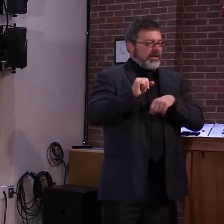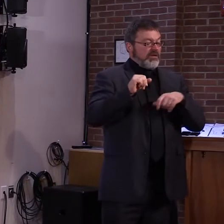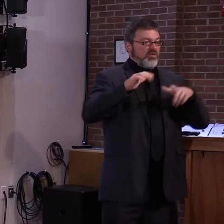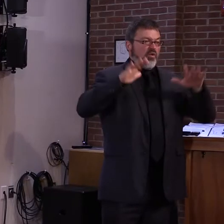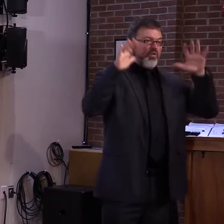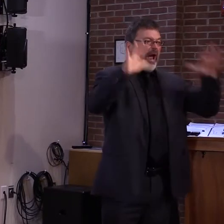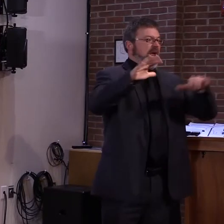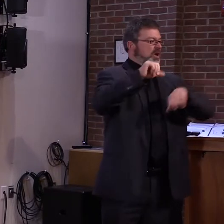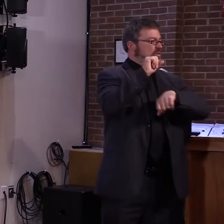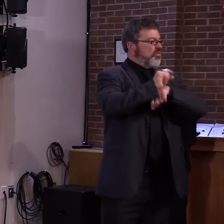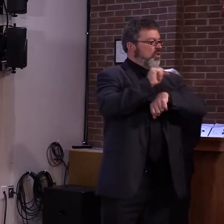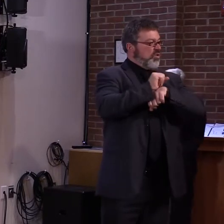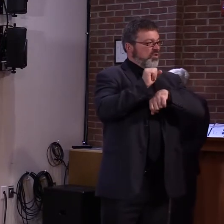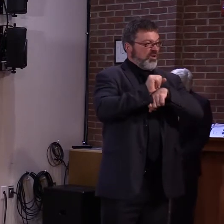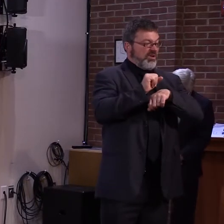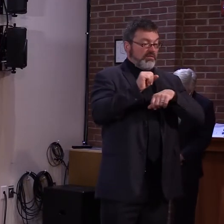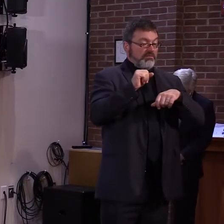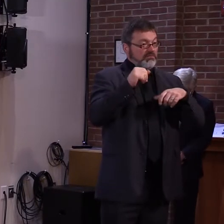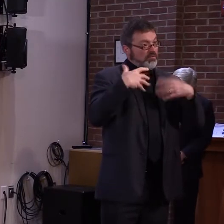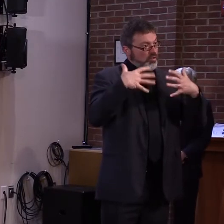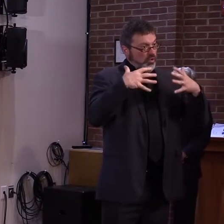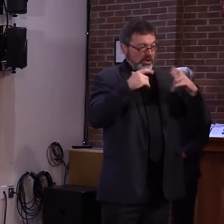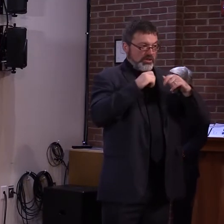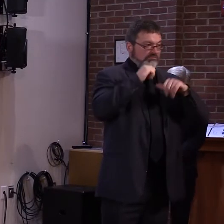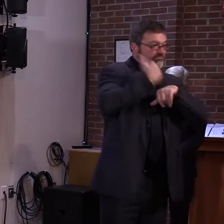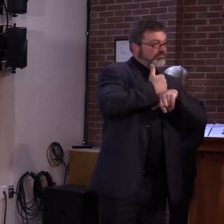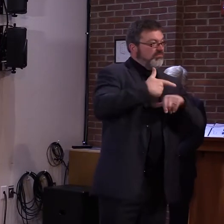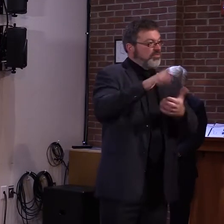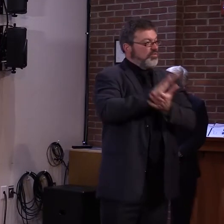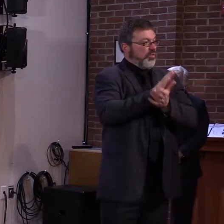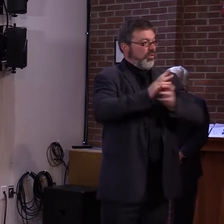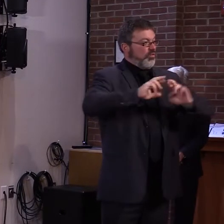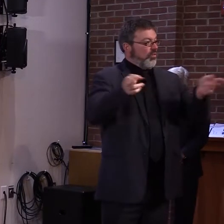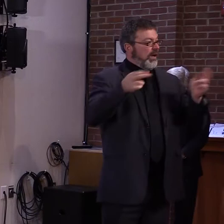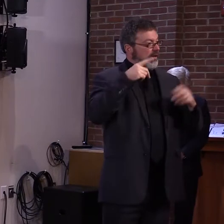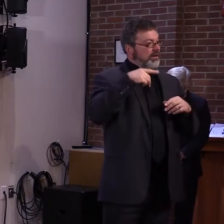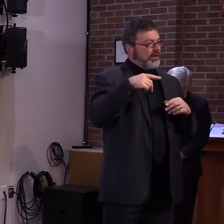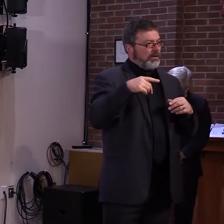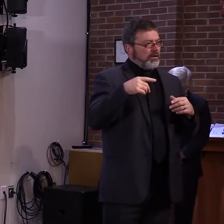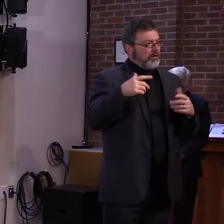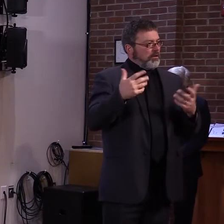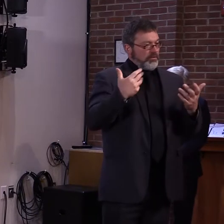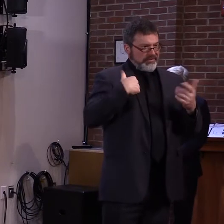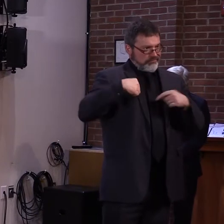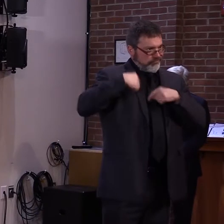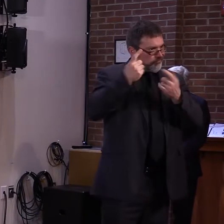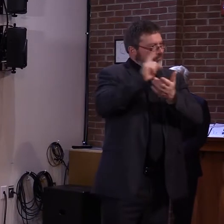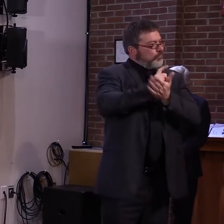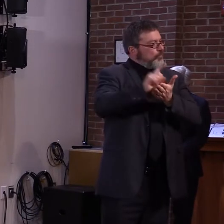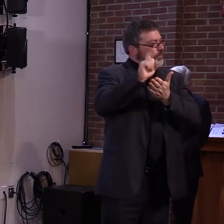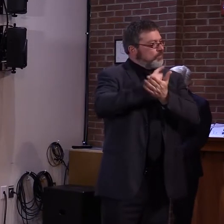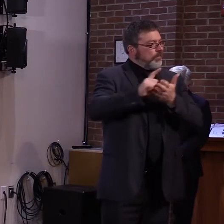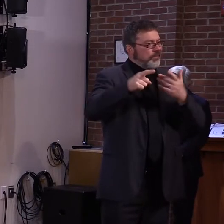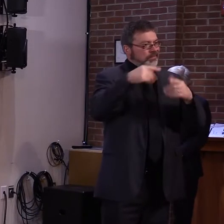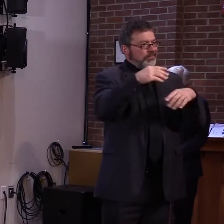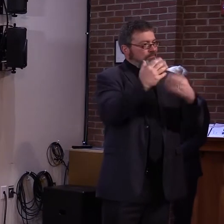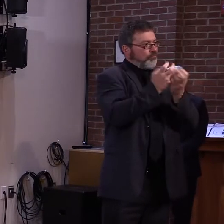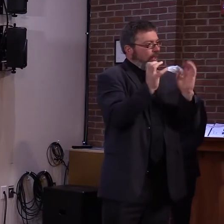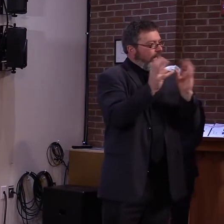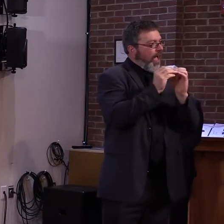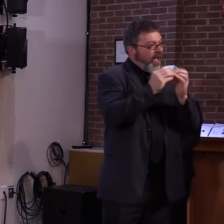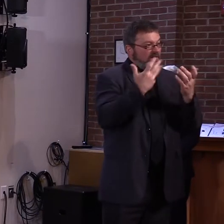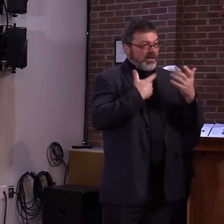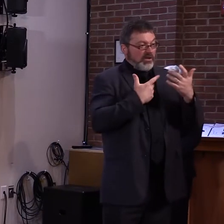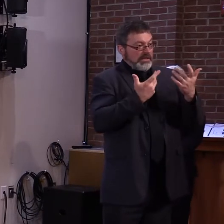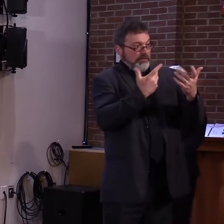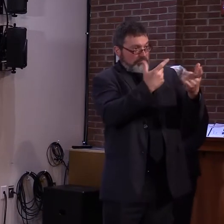work, and we literally nonstop are answering questions and reaching out to us, the district. So we stand by